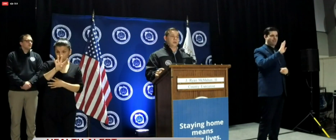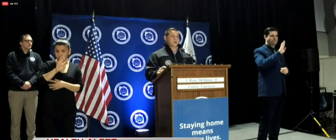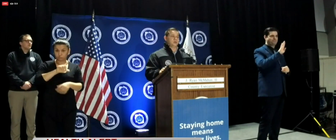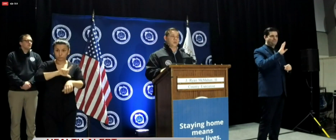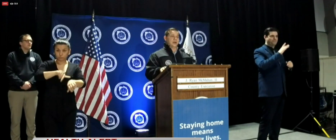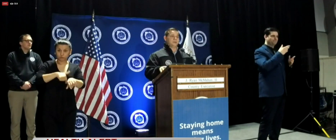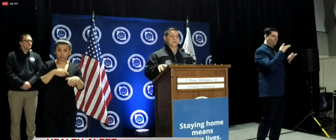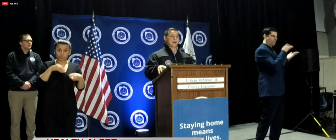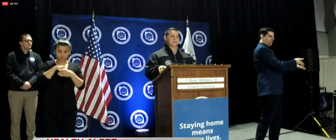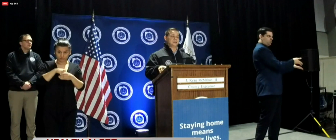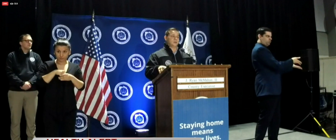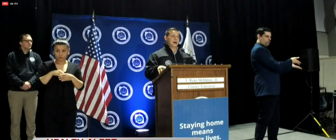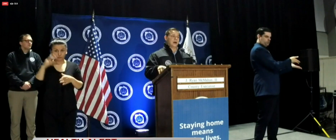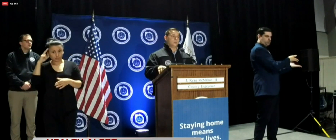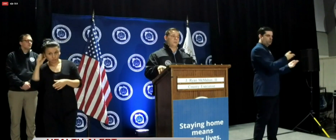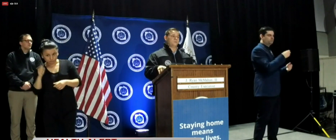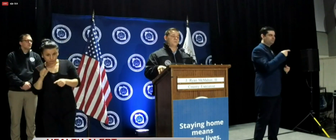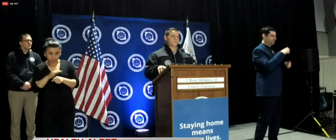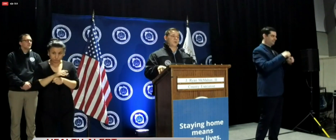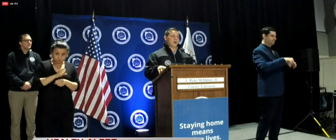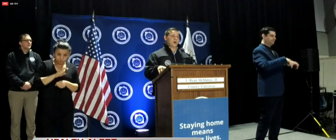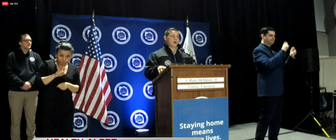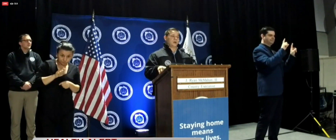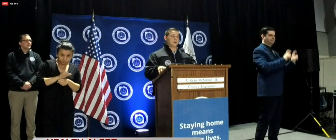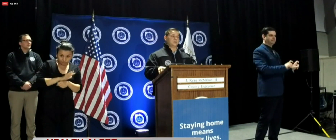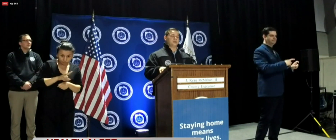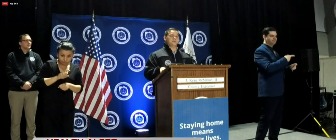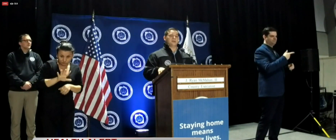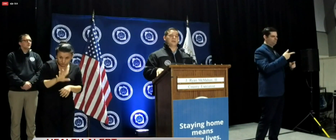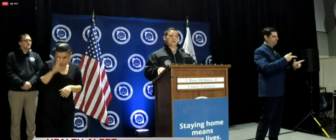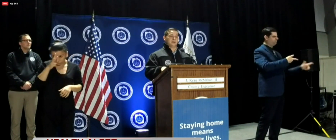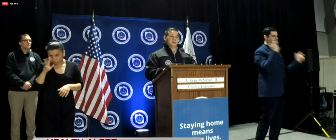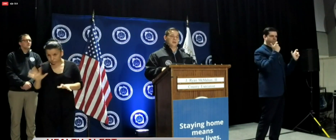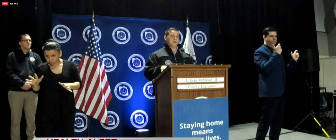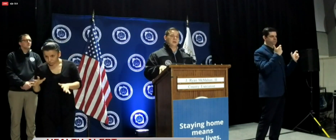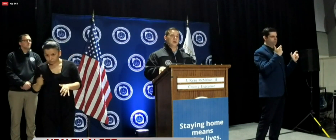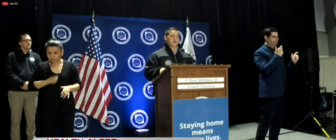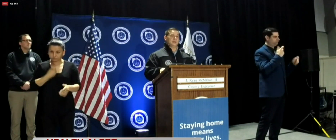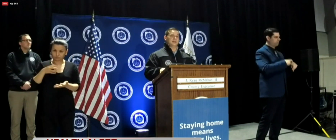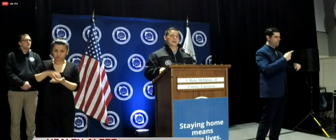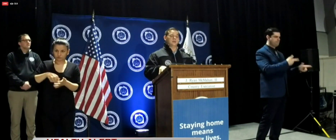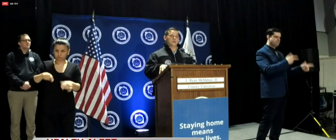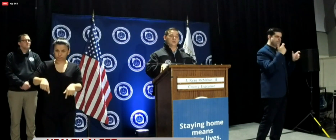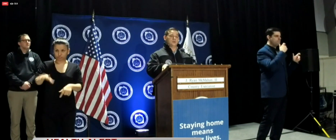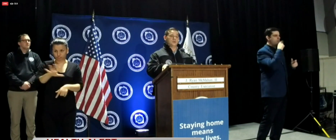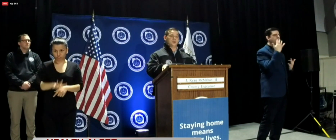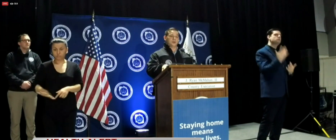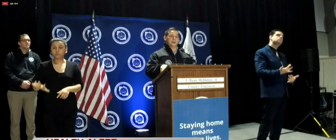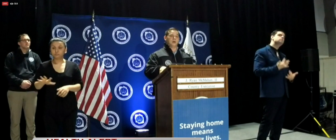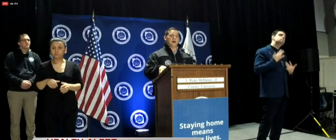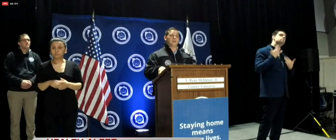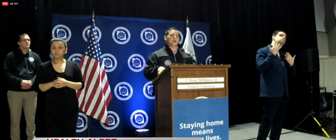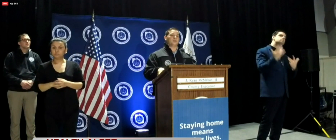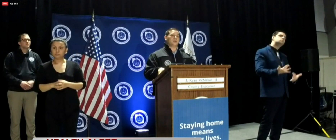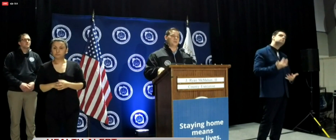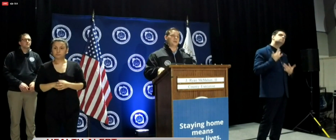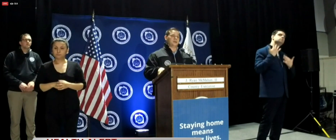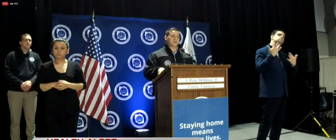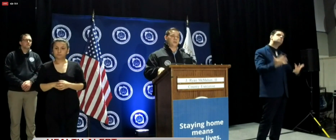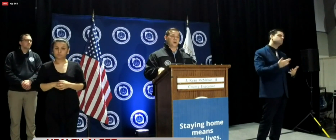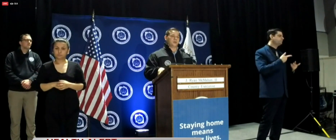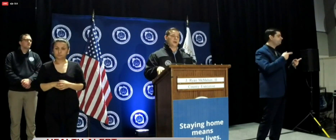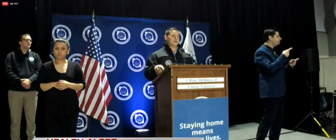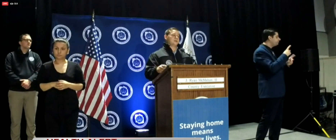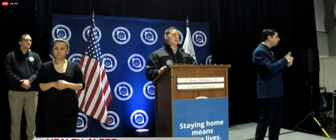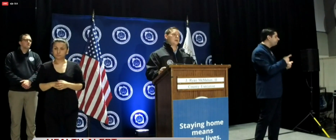internally do rapid testing will help. The PPE that they use internally, that will help their